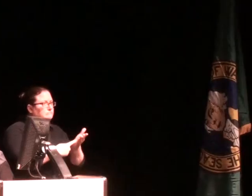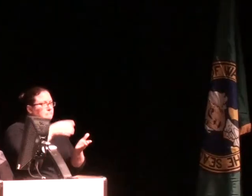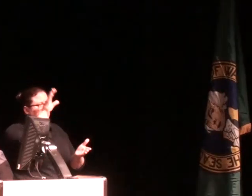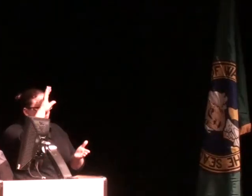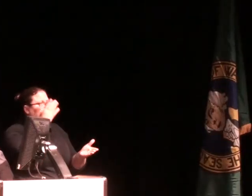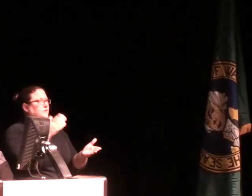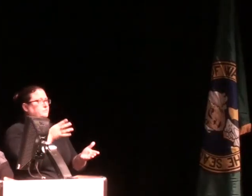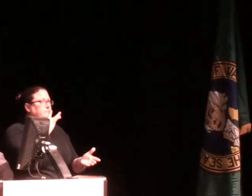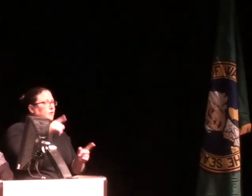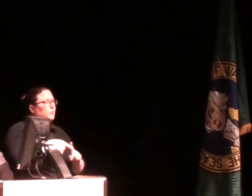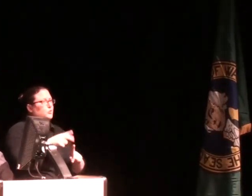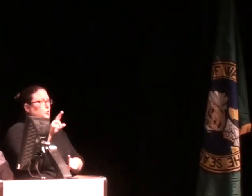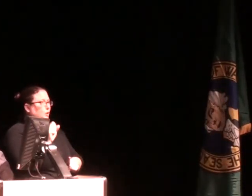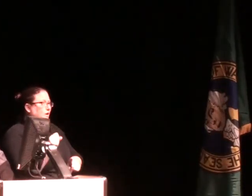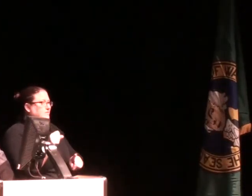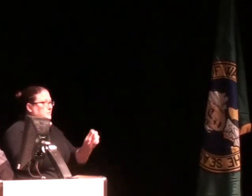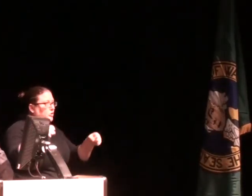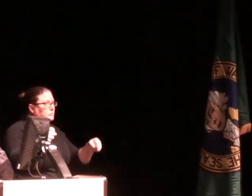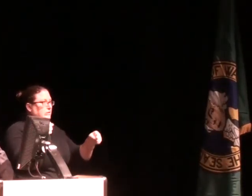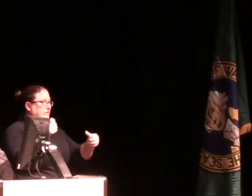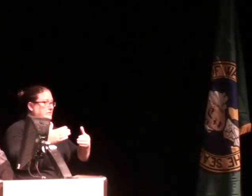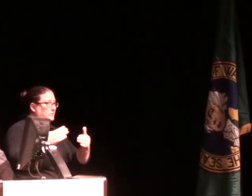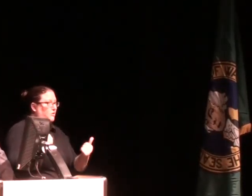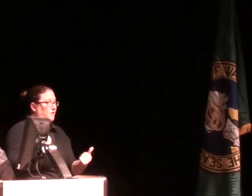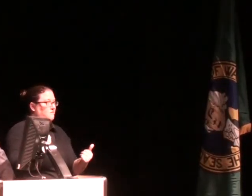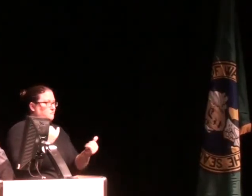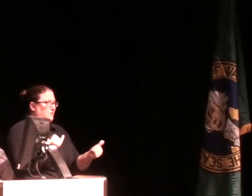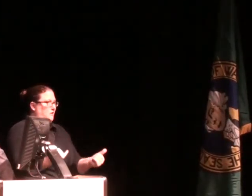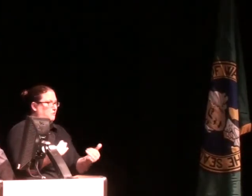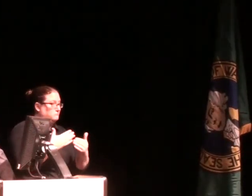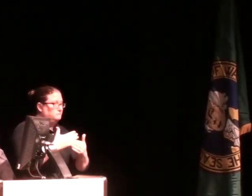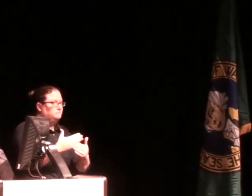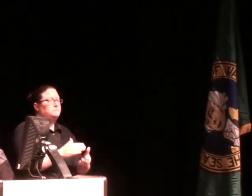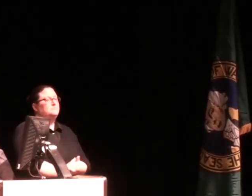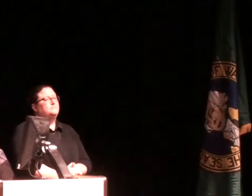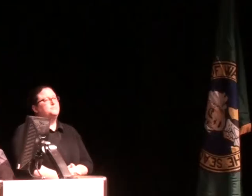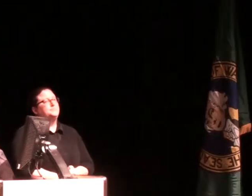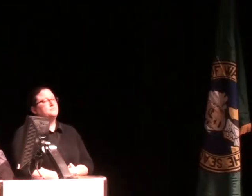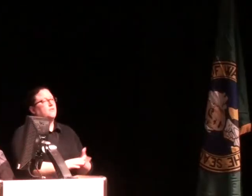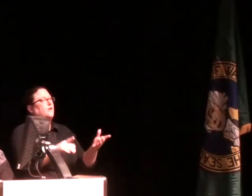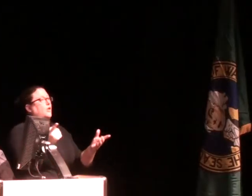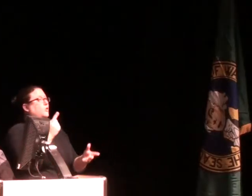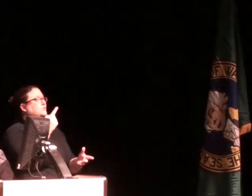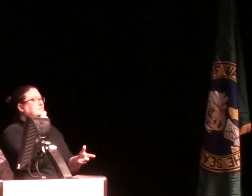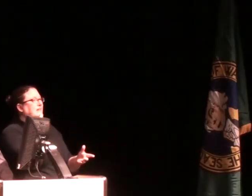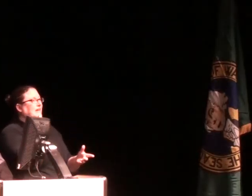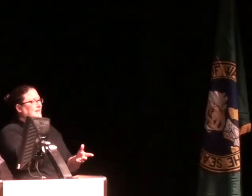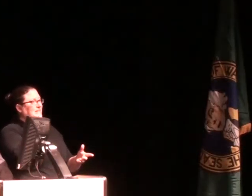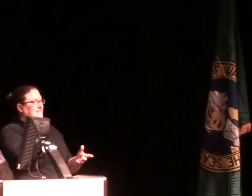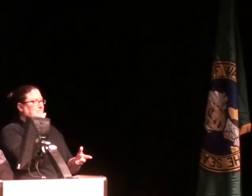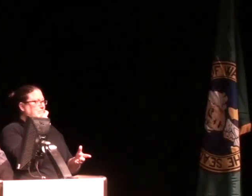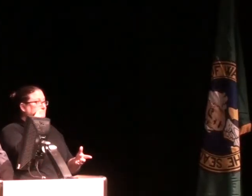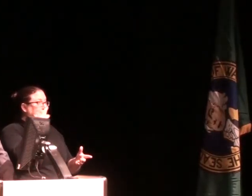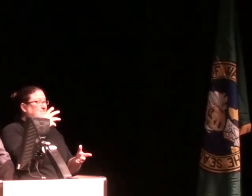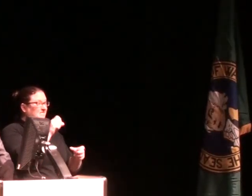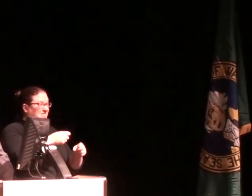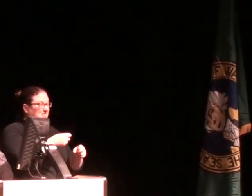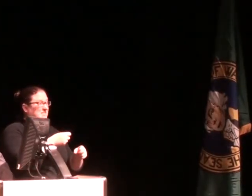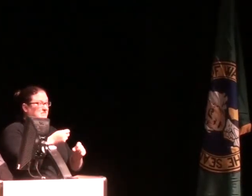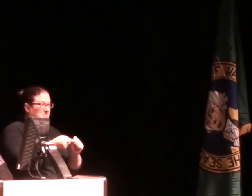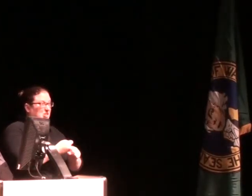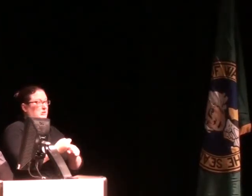talk about the United States, the possibilities that we have right now. I always said that we are in the best moment in the last 50 years to do Cuba and the